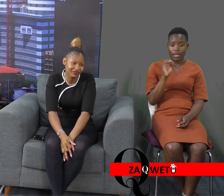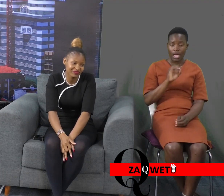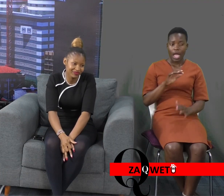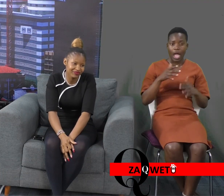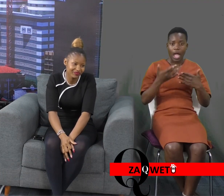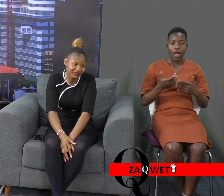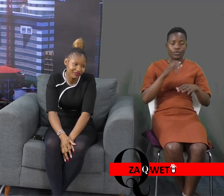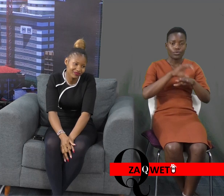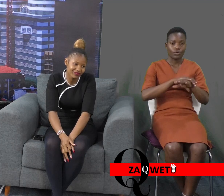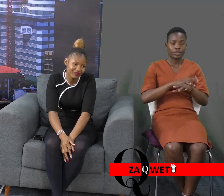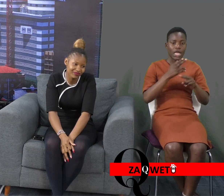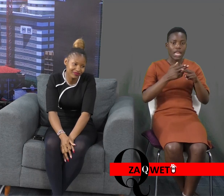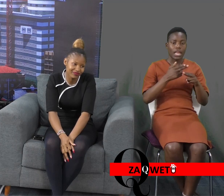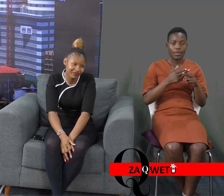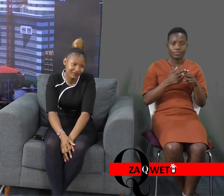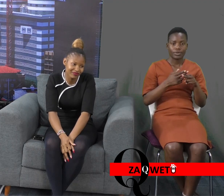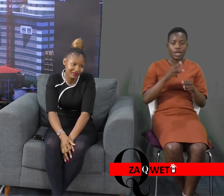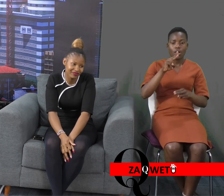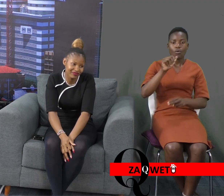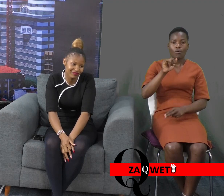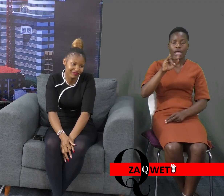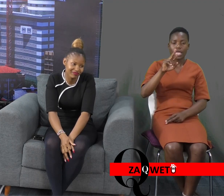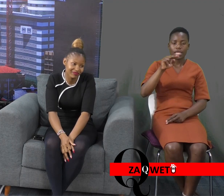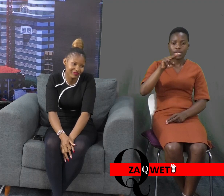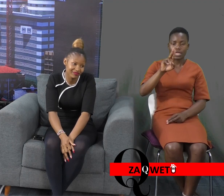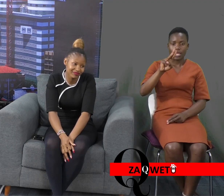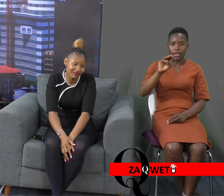you got the name Wairimu?